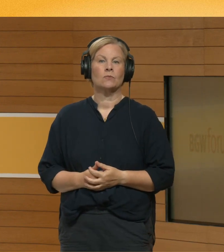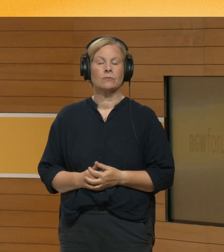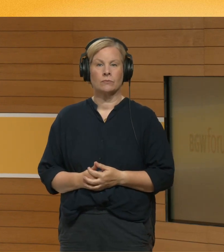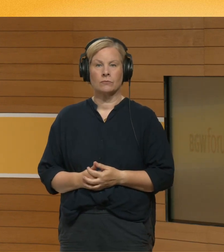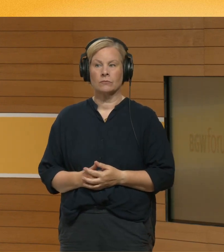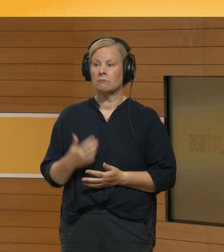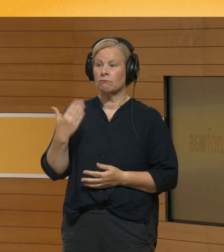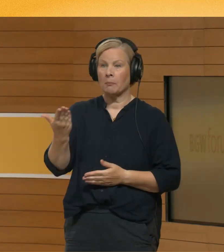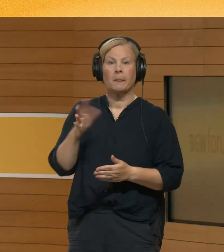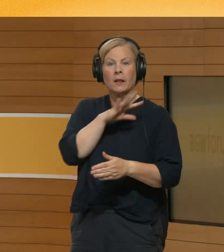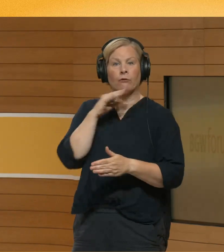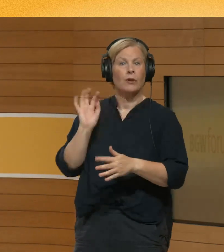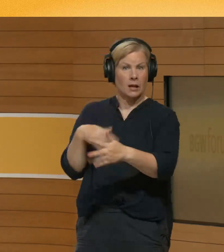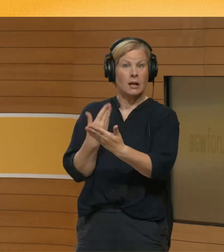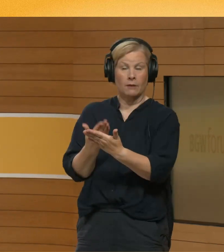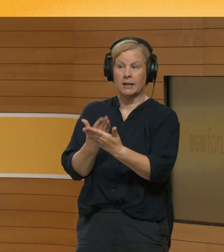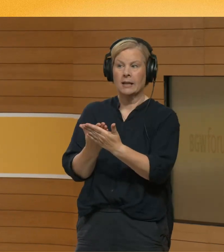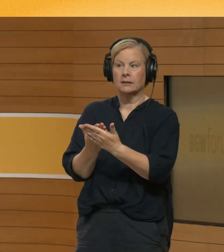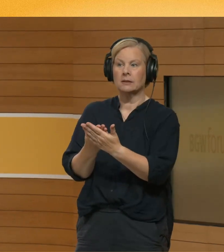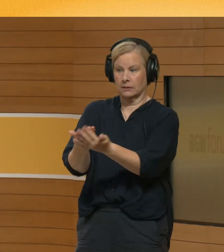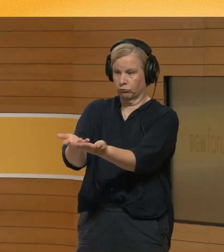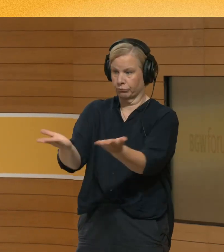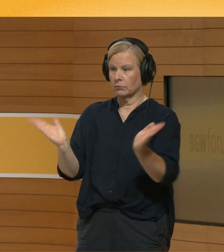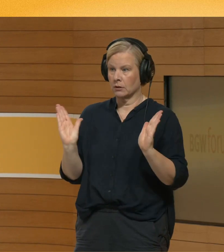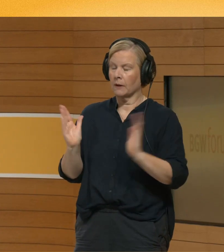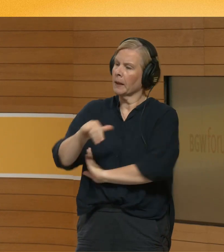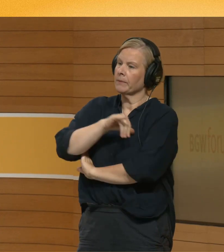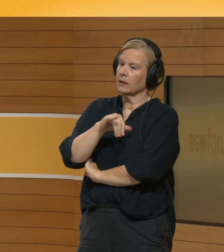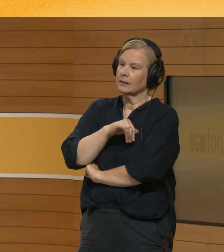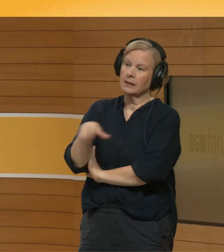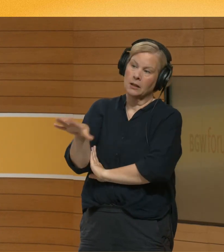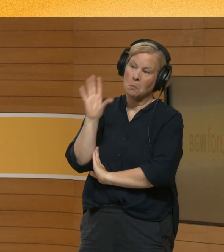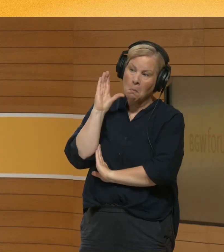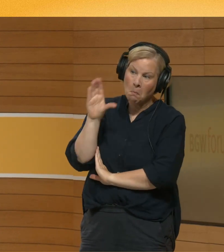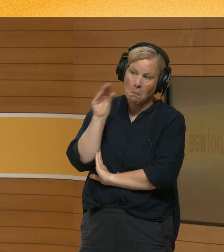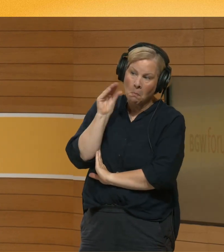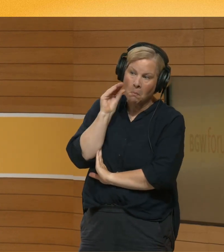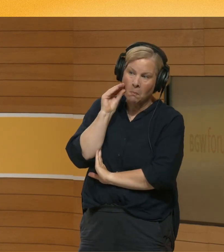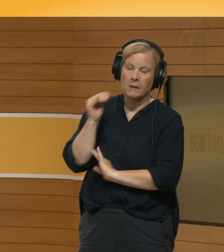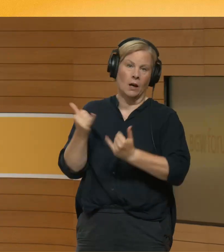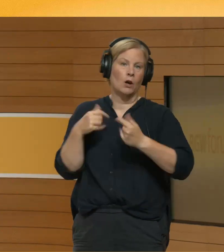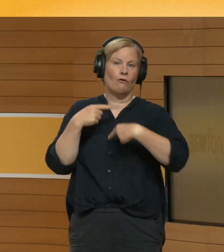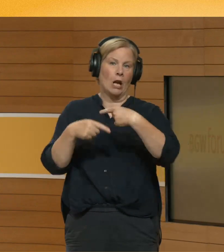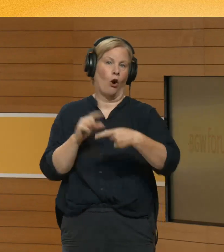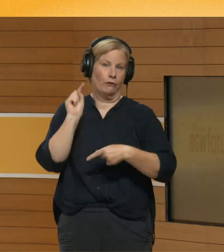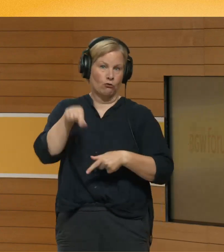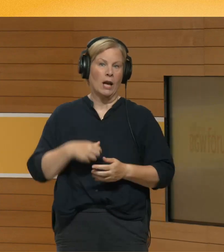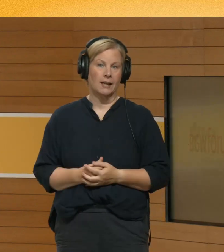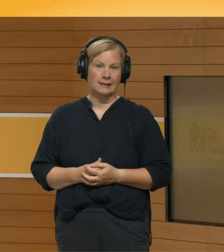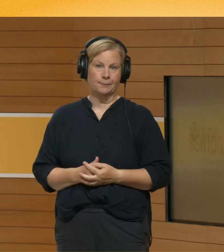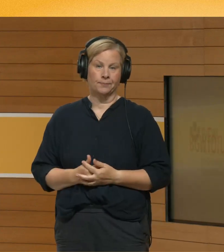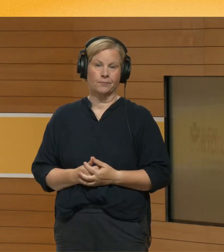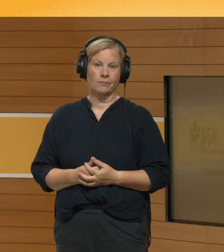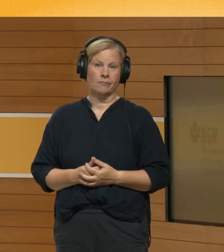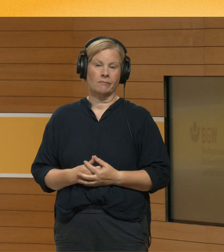the increasing body of evidence coming out about Magnet hospitals. So she, when the opportunity came along, really